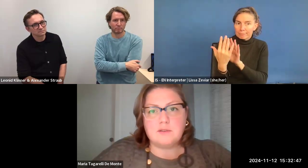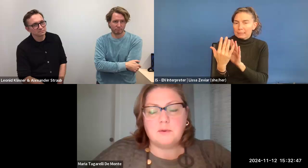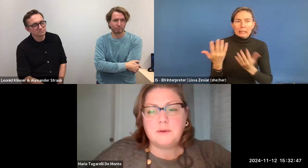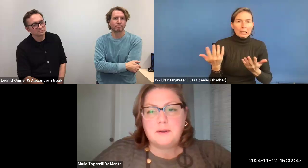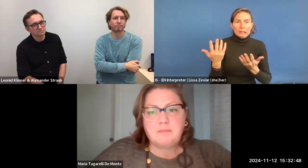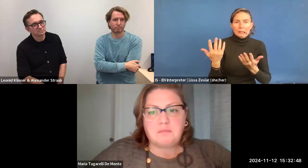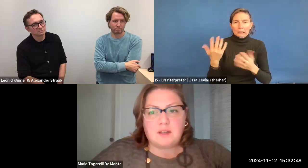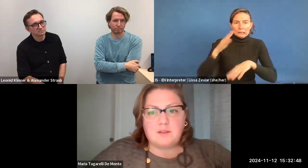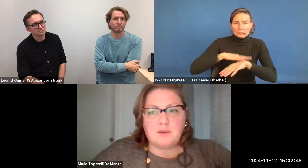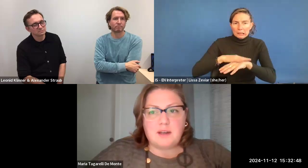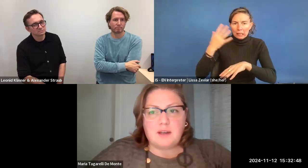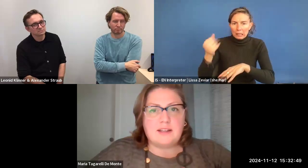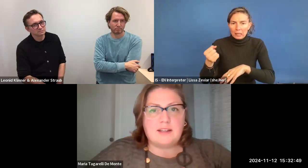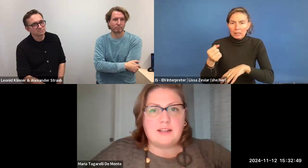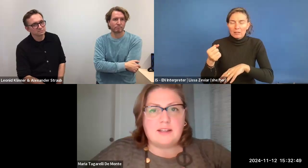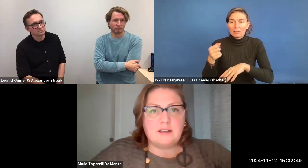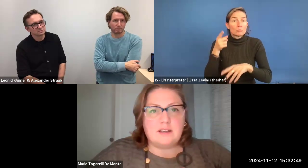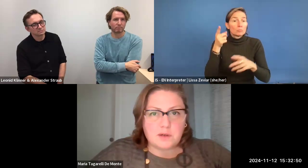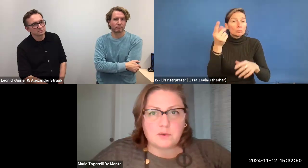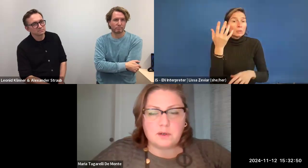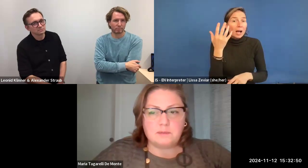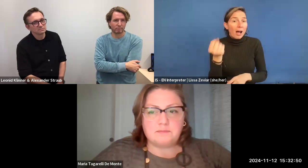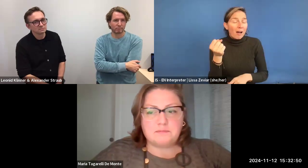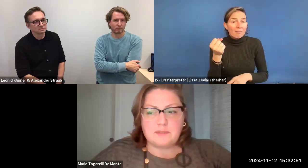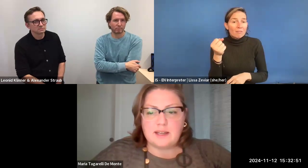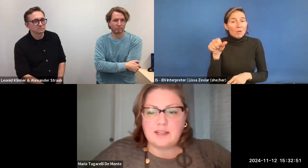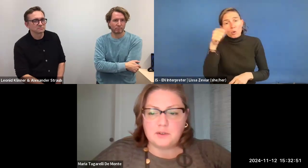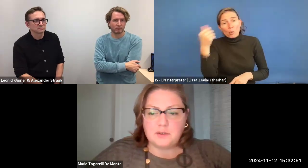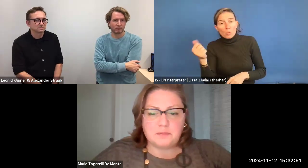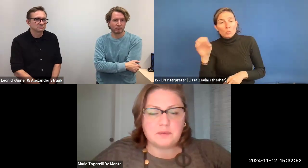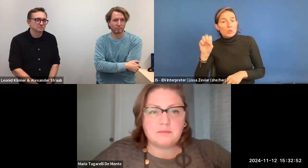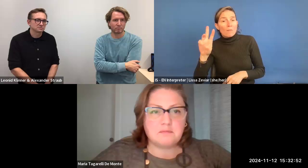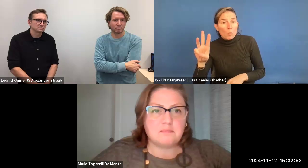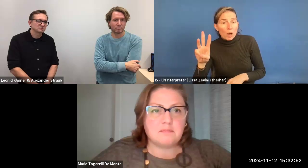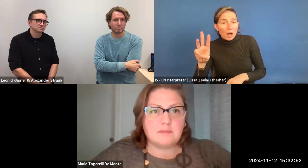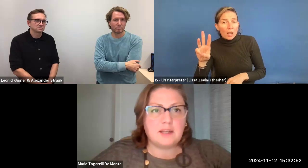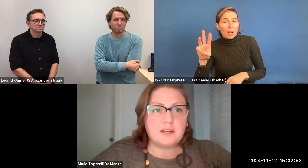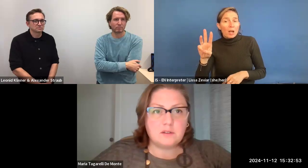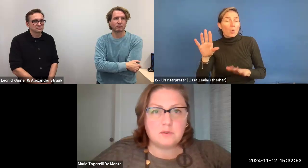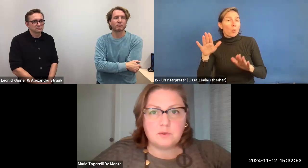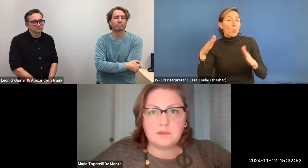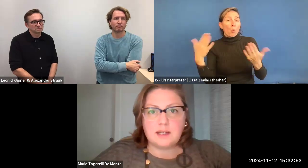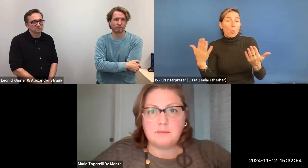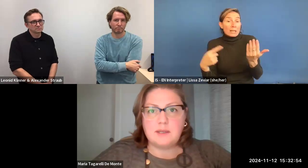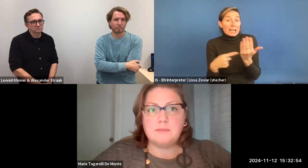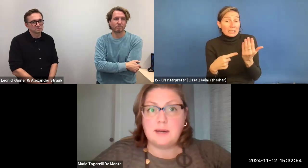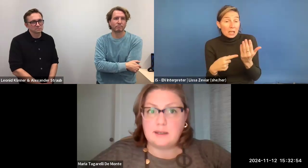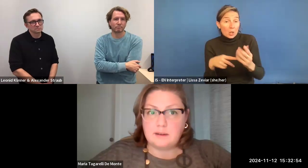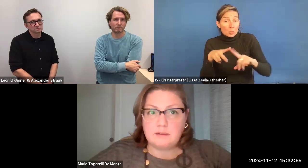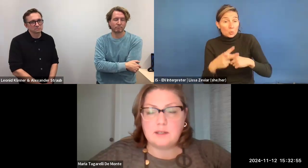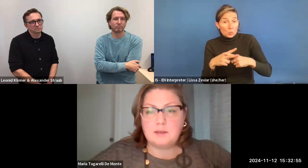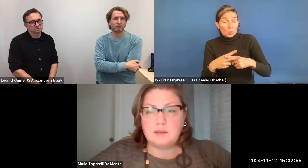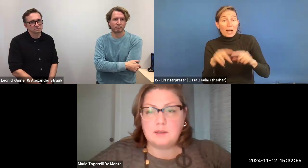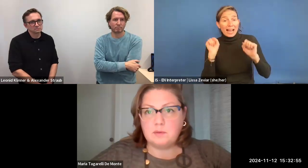in detail. So do you have any idea of softwares or any other technical tool that can